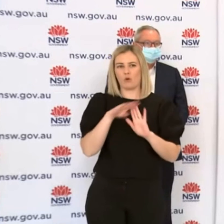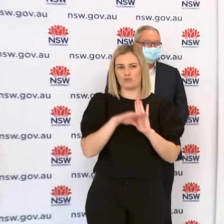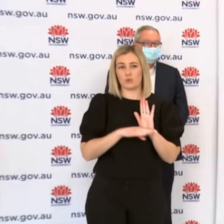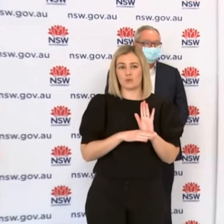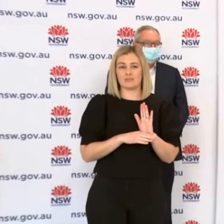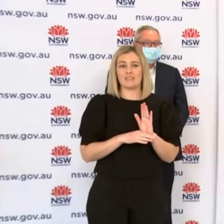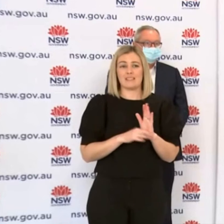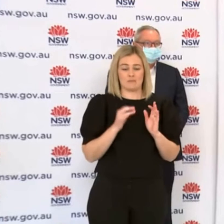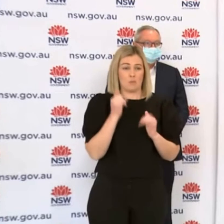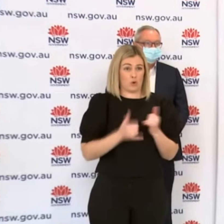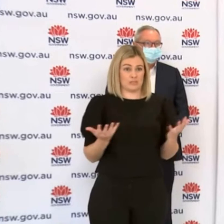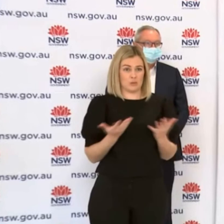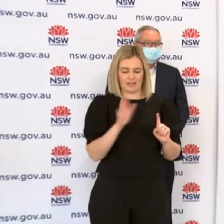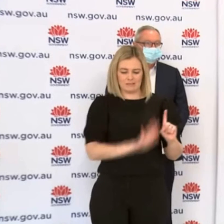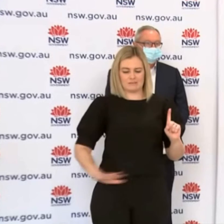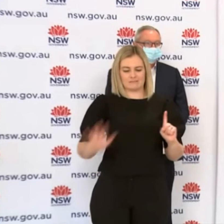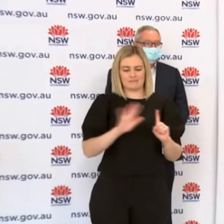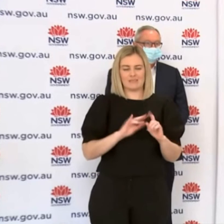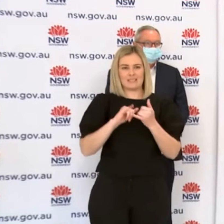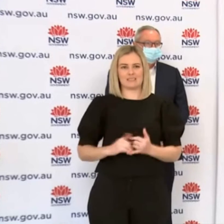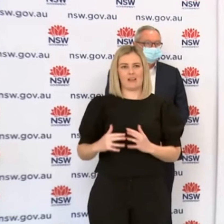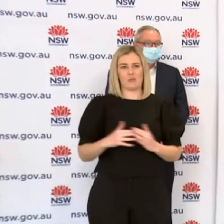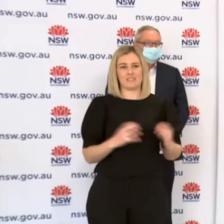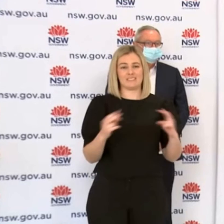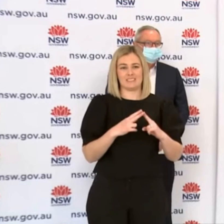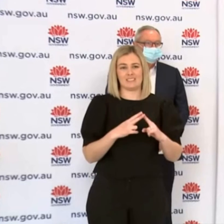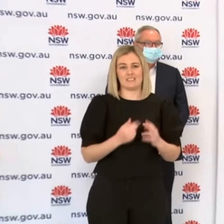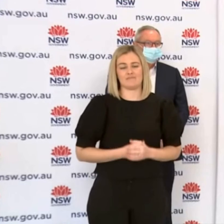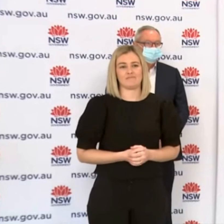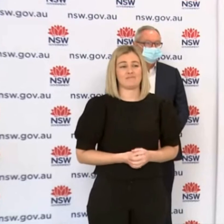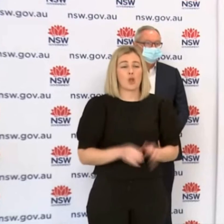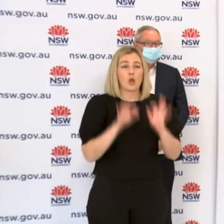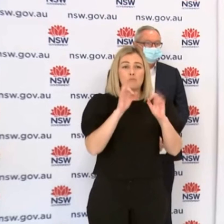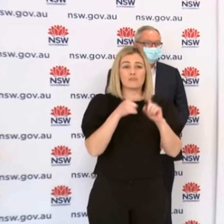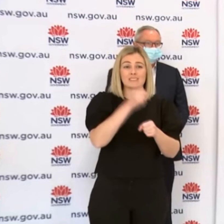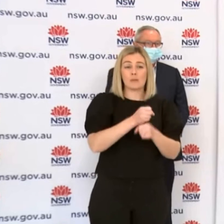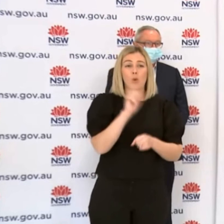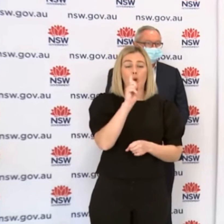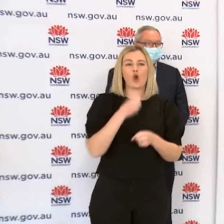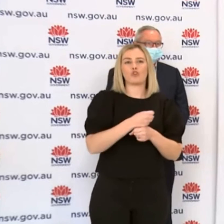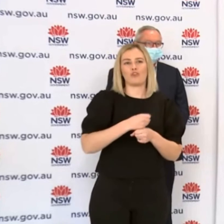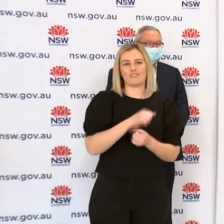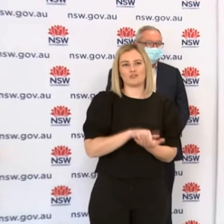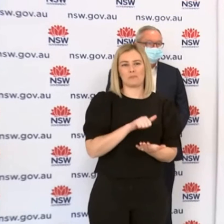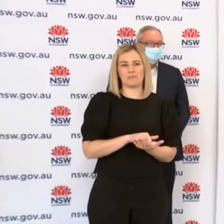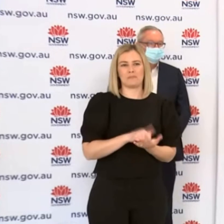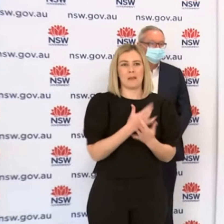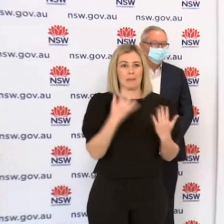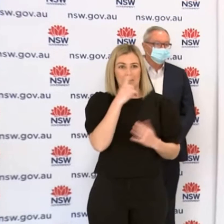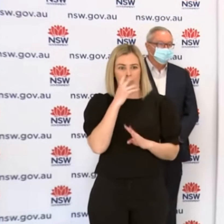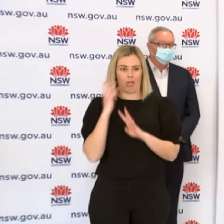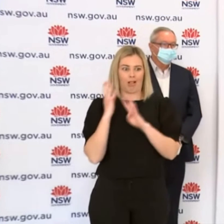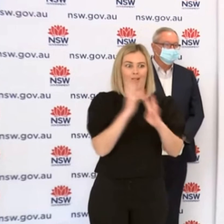southwest Sydney. A classic example is the coffee shop, where so many people want to go and get a cup of coffee,